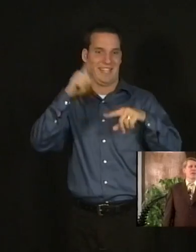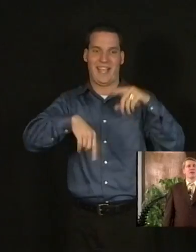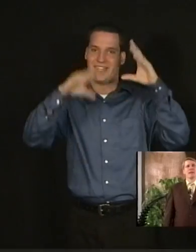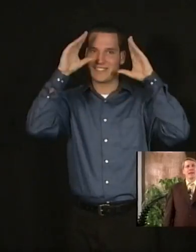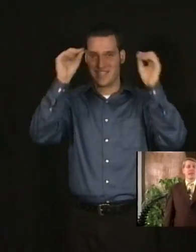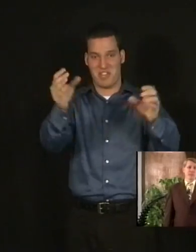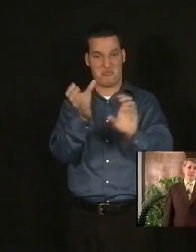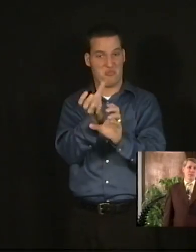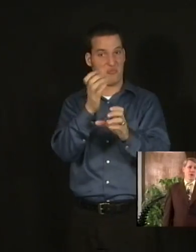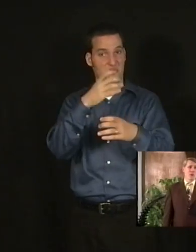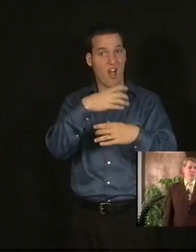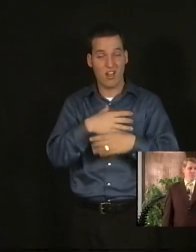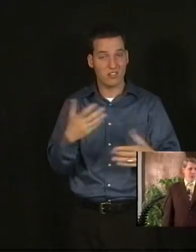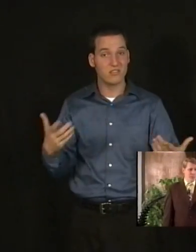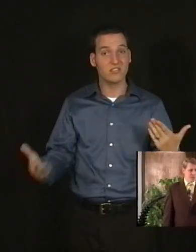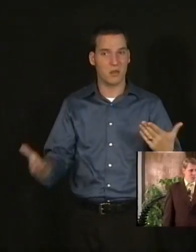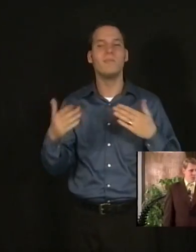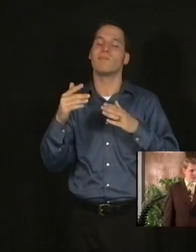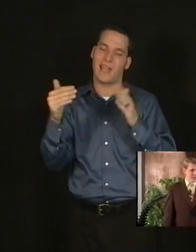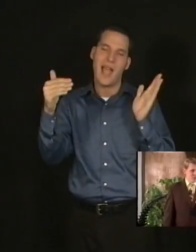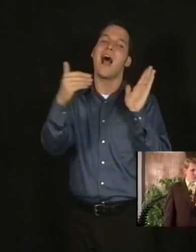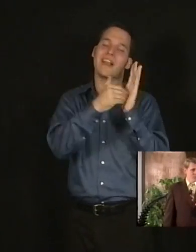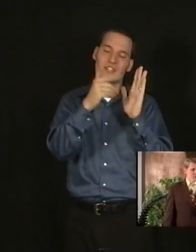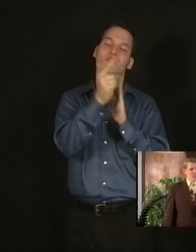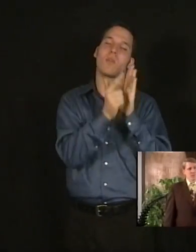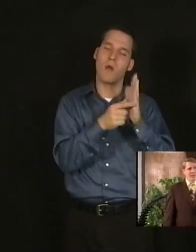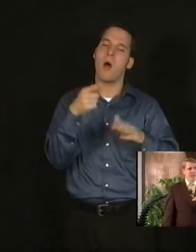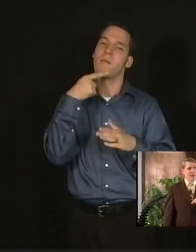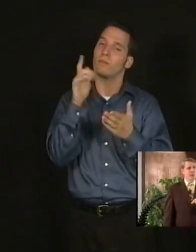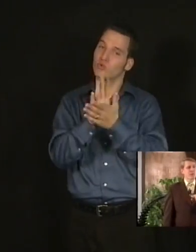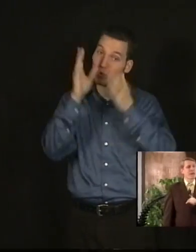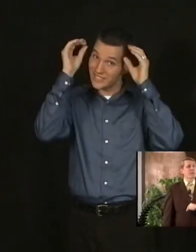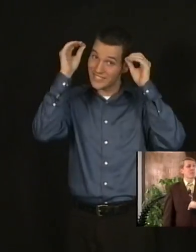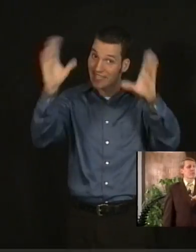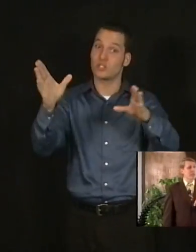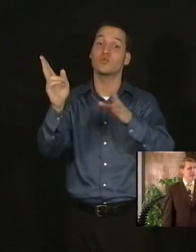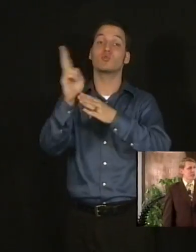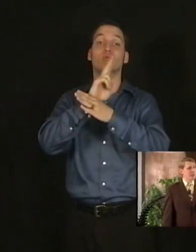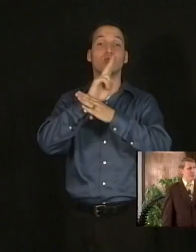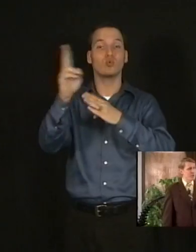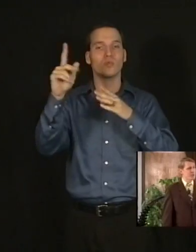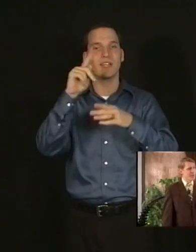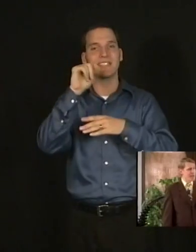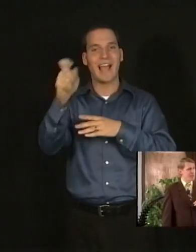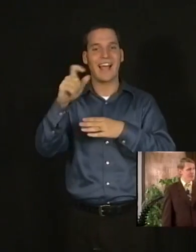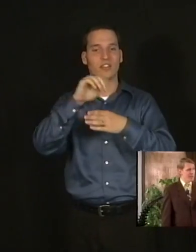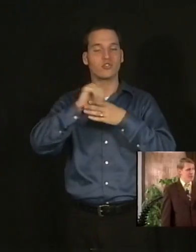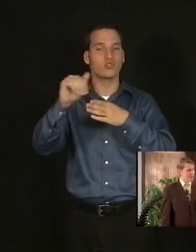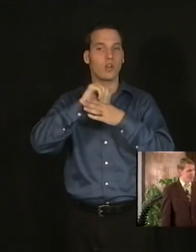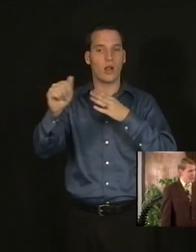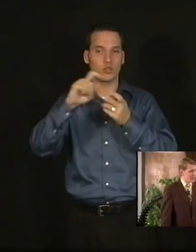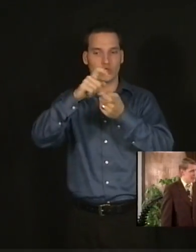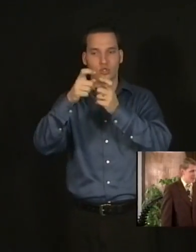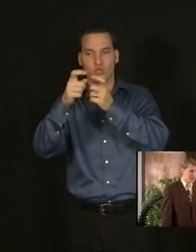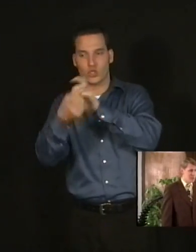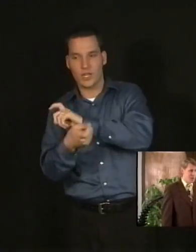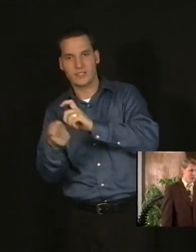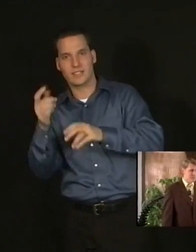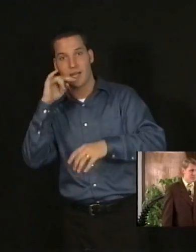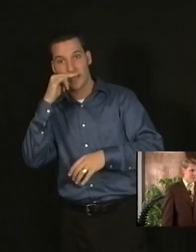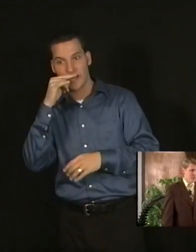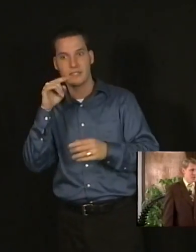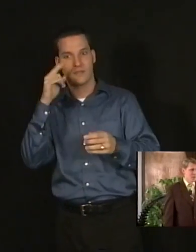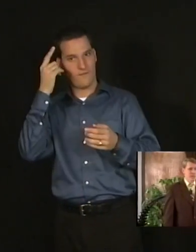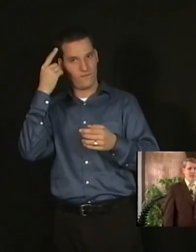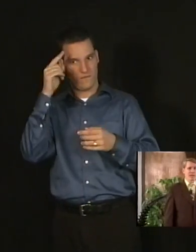ahead. You don't know. It is against the law for the public school teacher to use tax dollars to try to convert the kids to be a Buddhist or Catholic or Baptist or something else. That is against